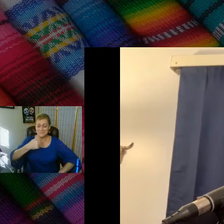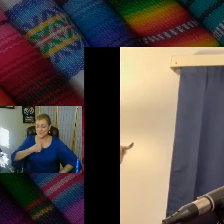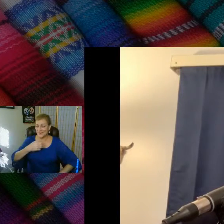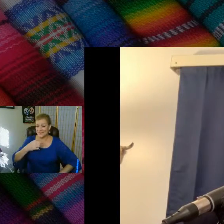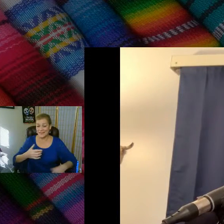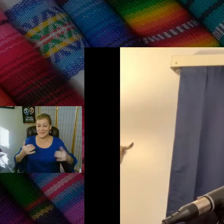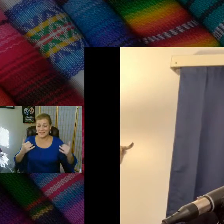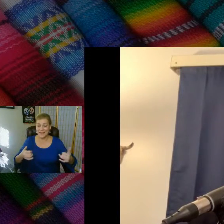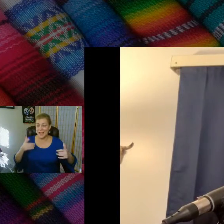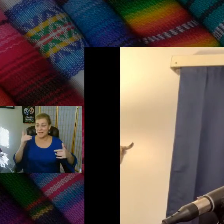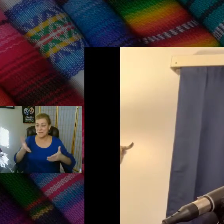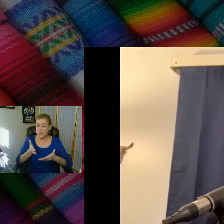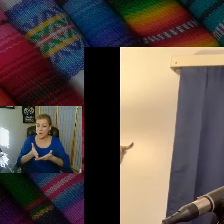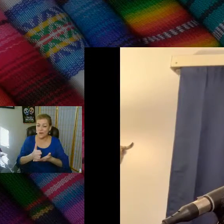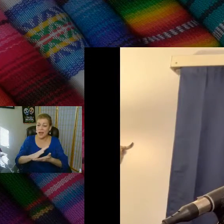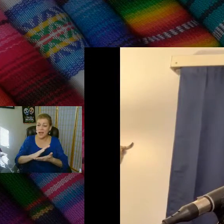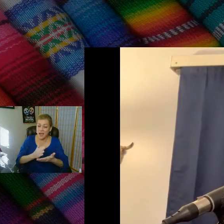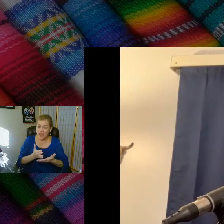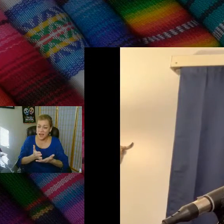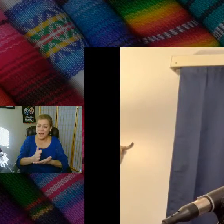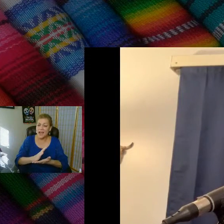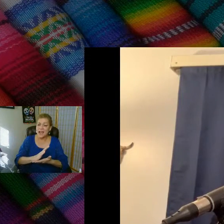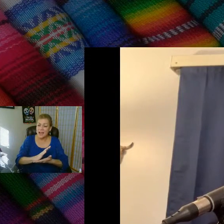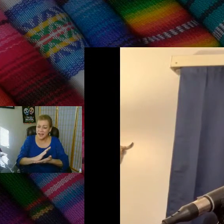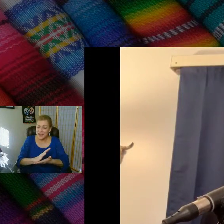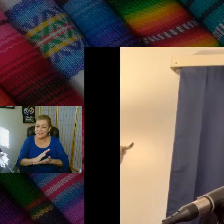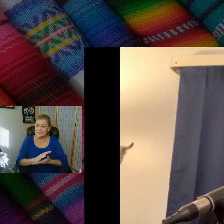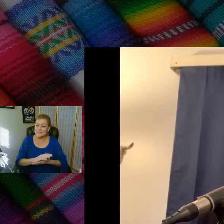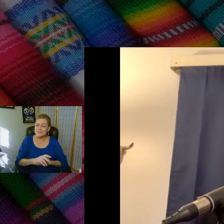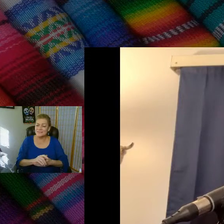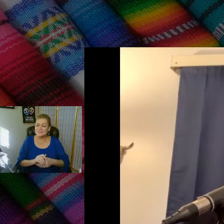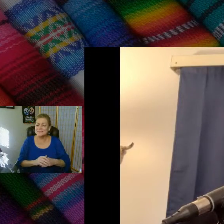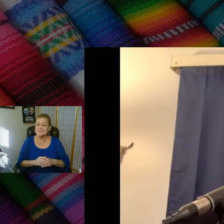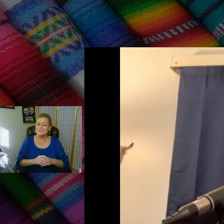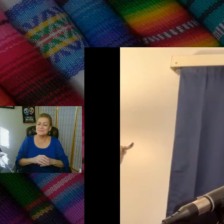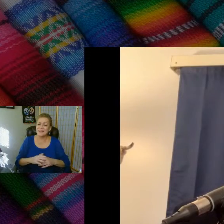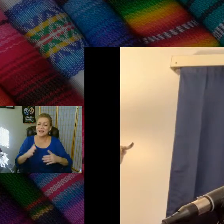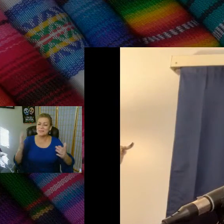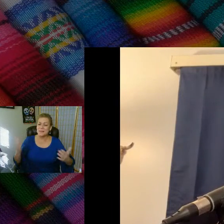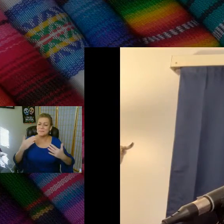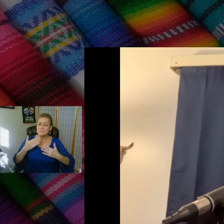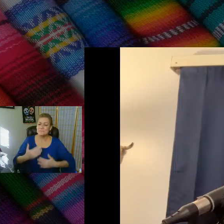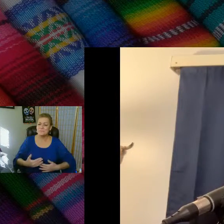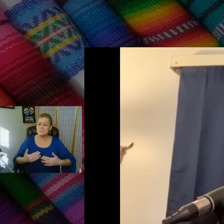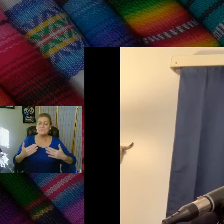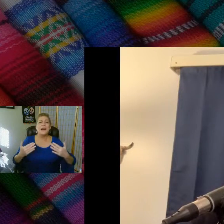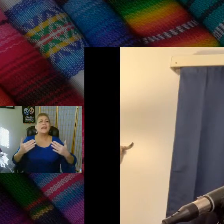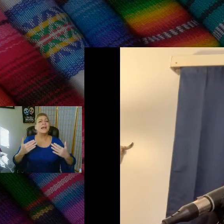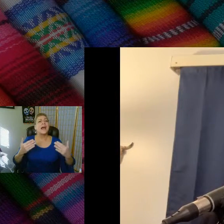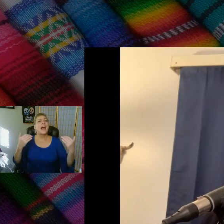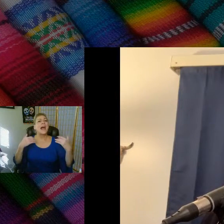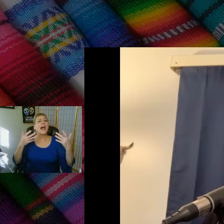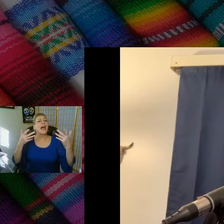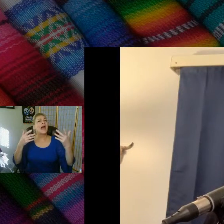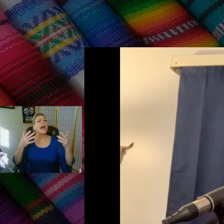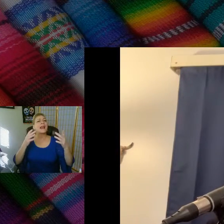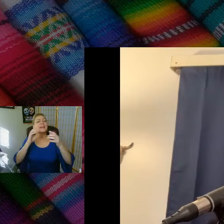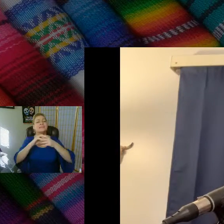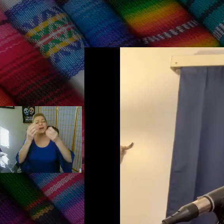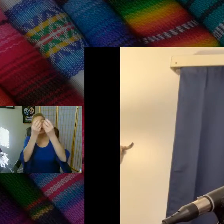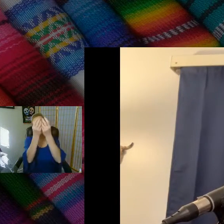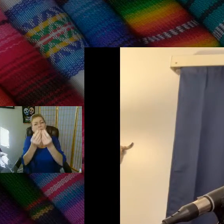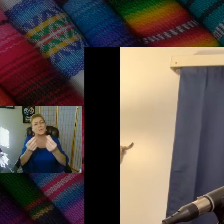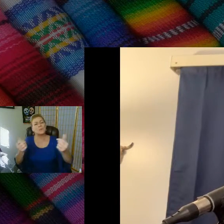me, now I am alright. That body I had, let it fade into the